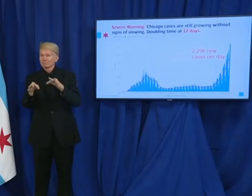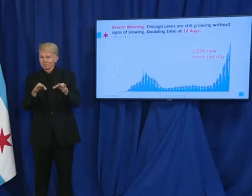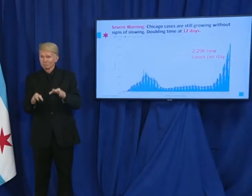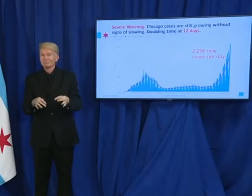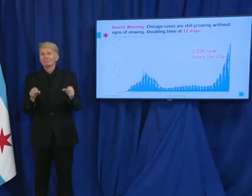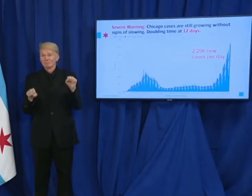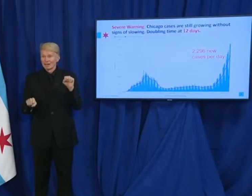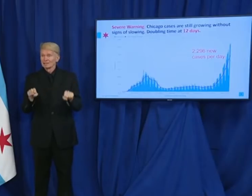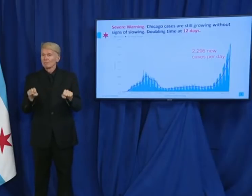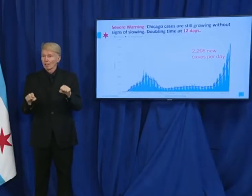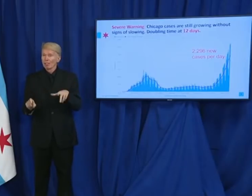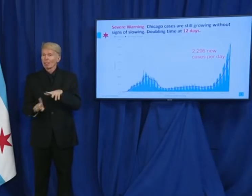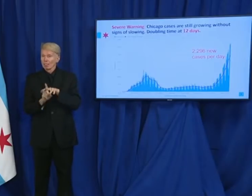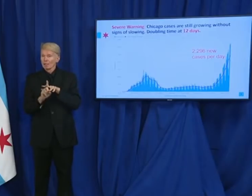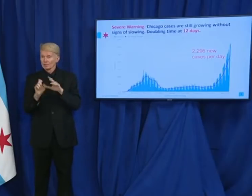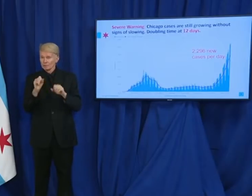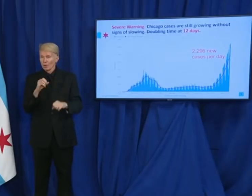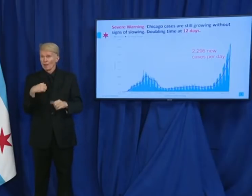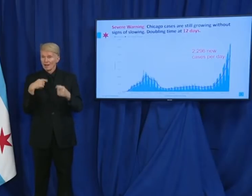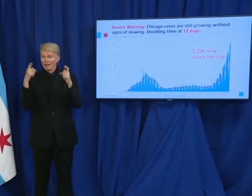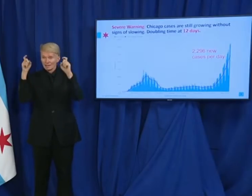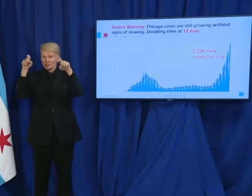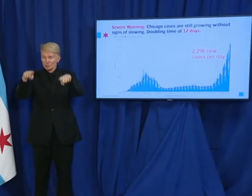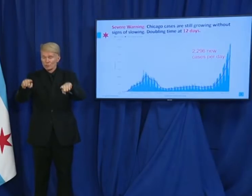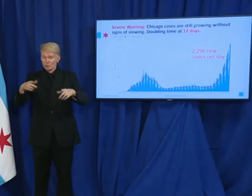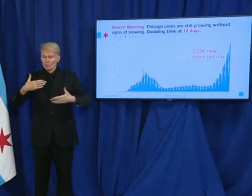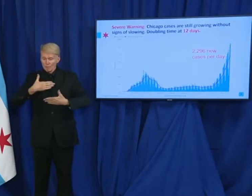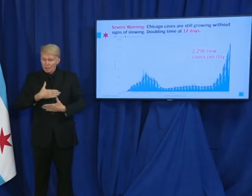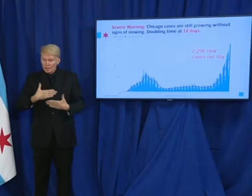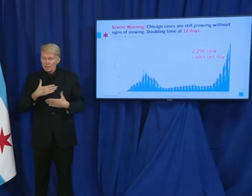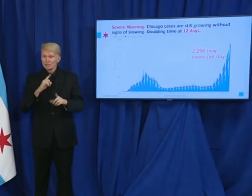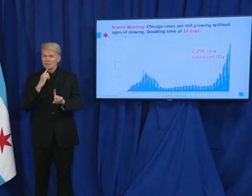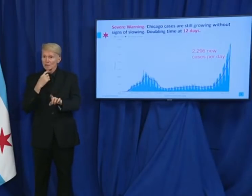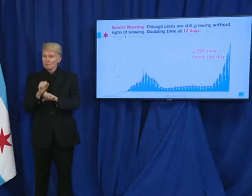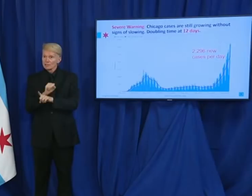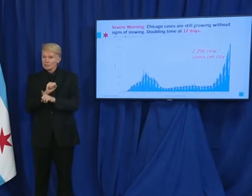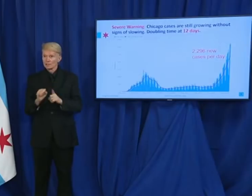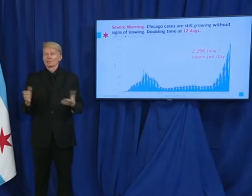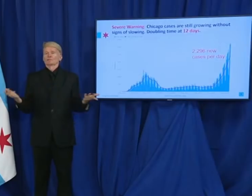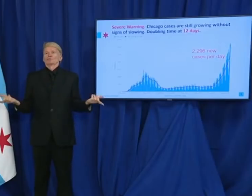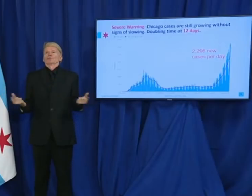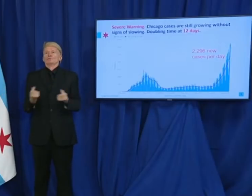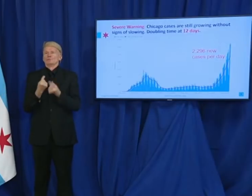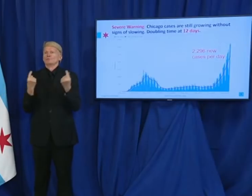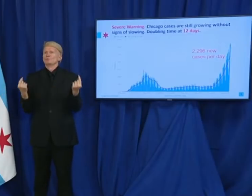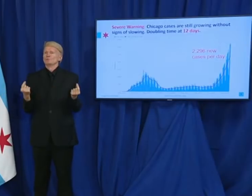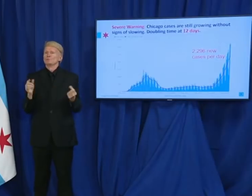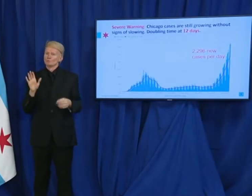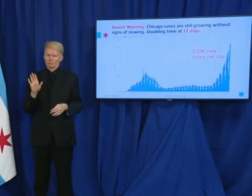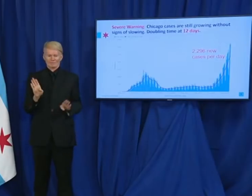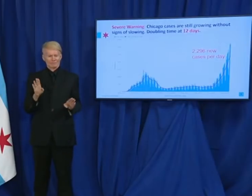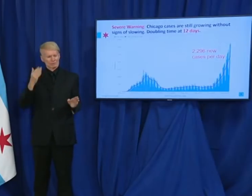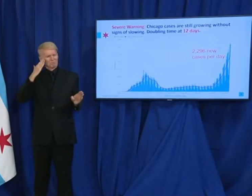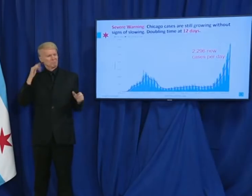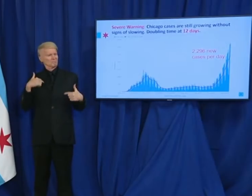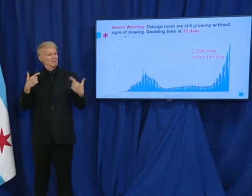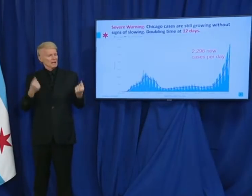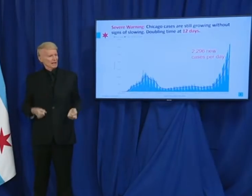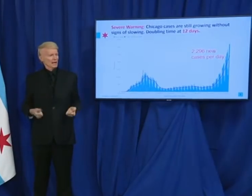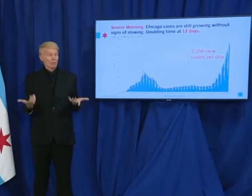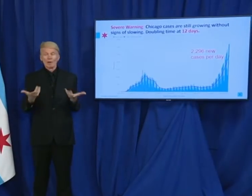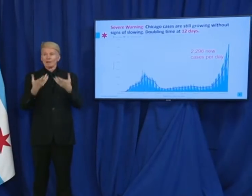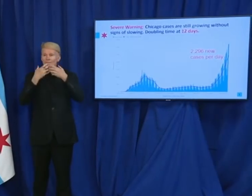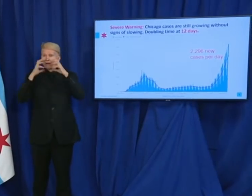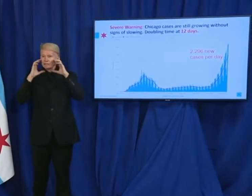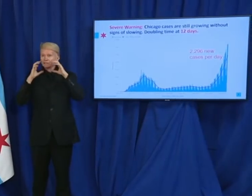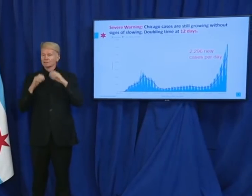I ask you, please, take this seriously. Do the things that you know work. Wearing a